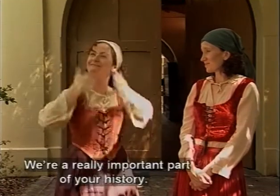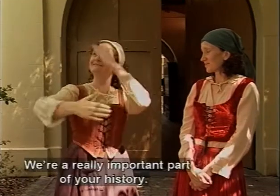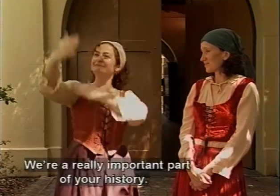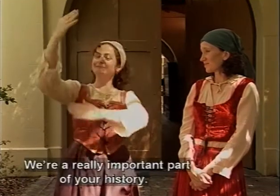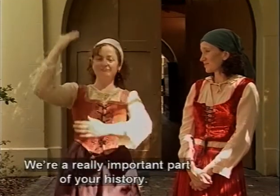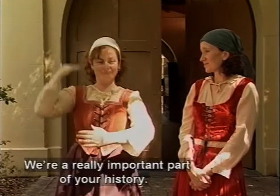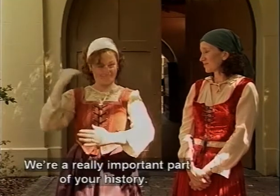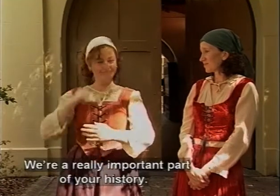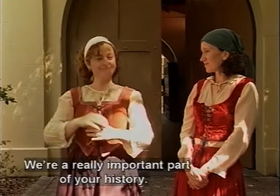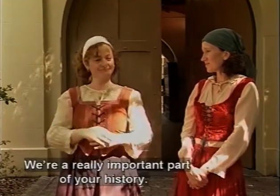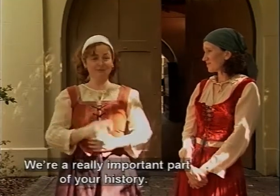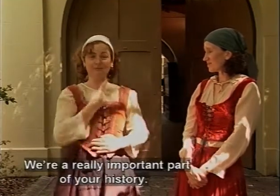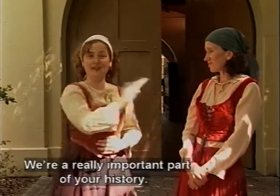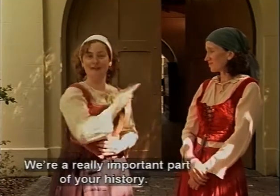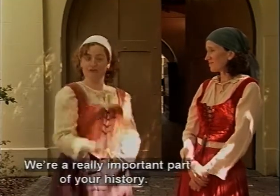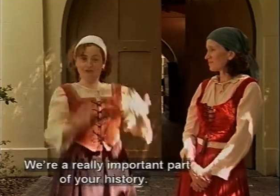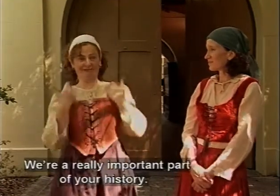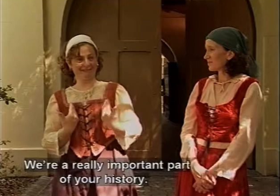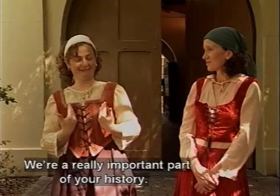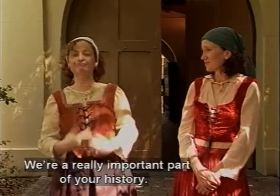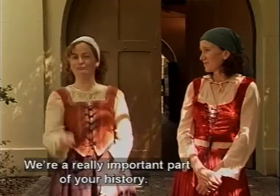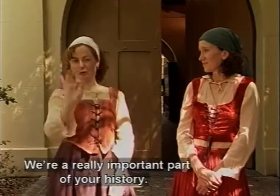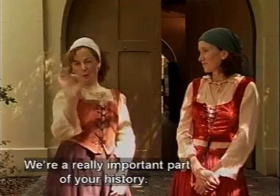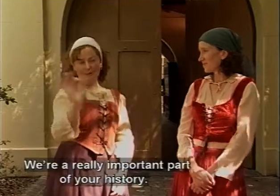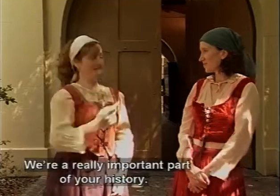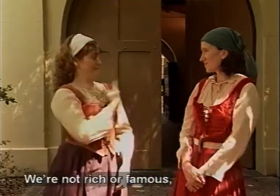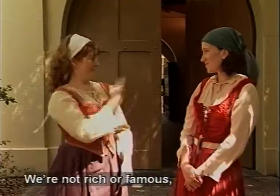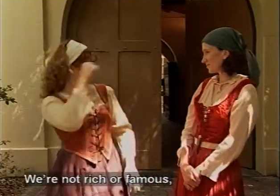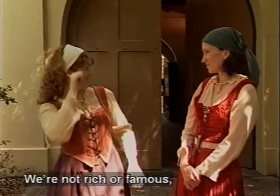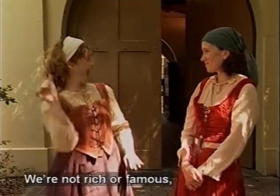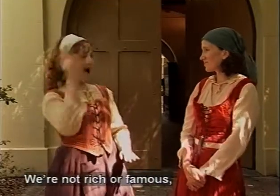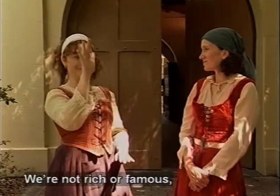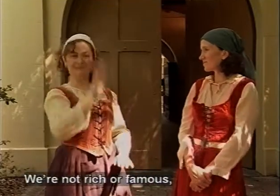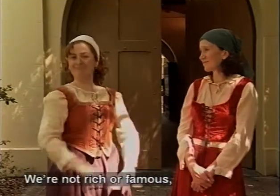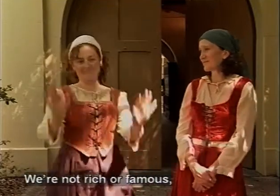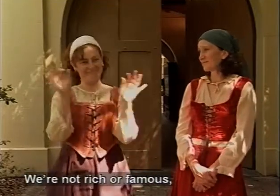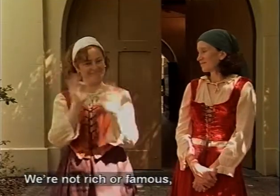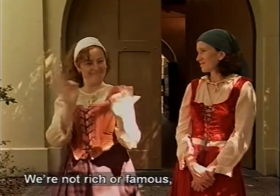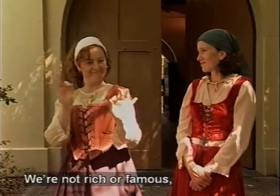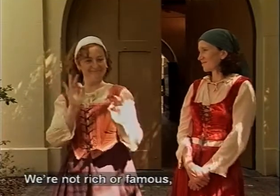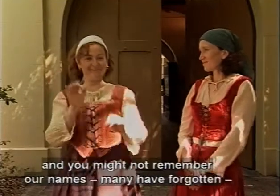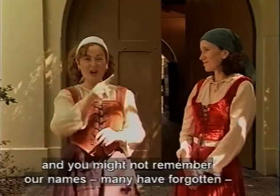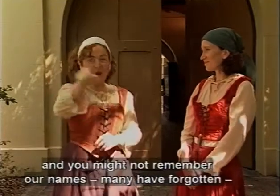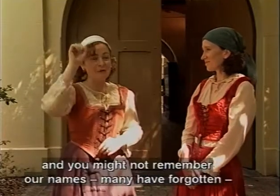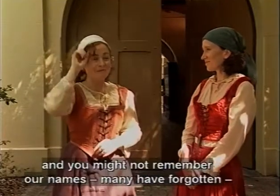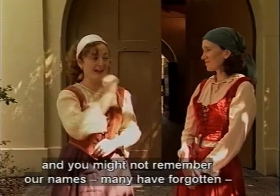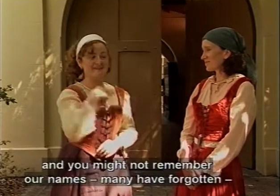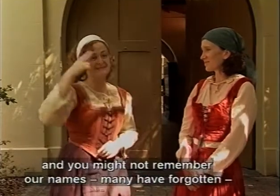We're a really important part of your history. We're not rich. We're not famous. And you might not remember